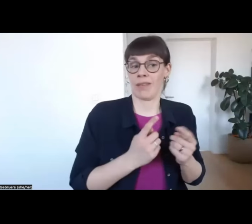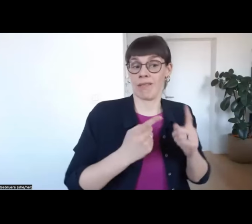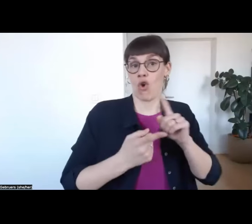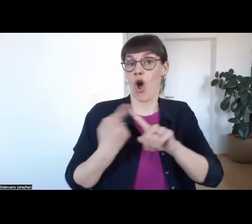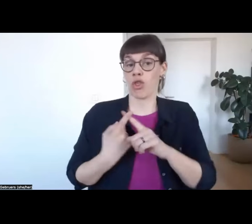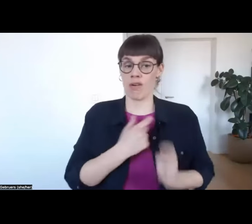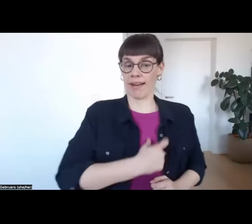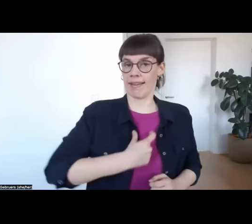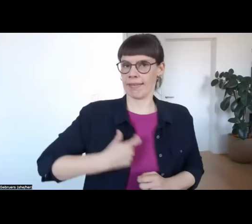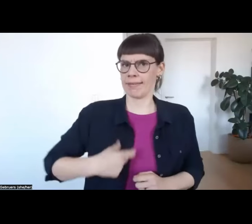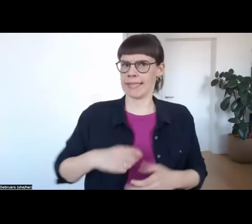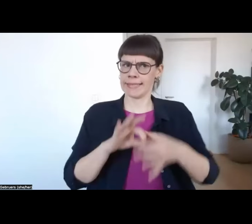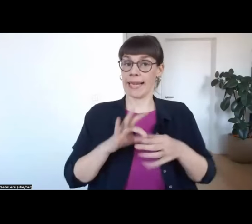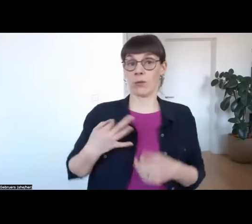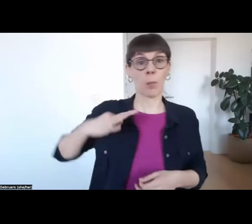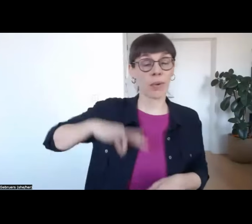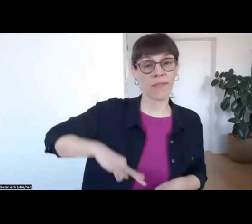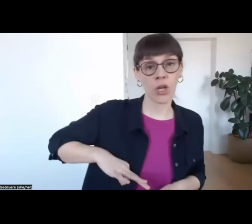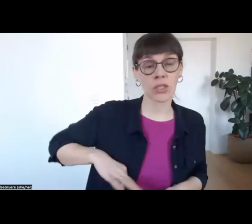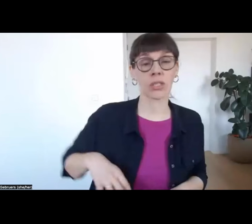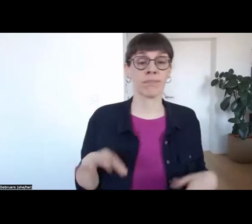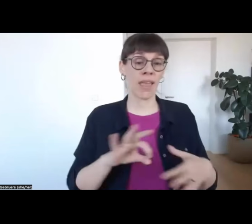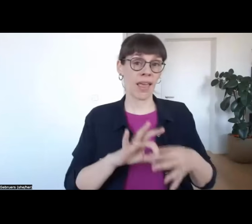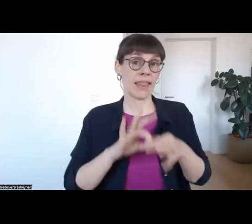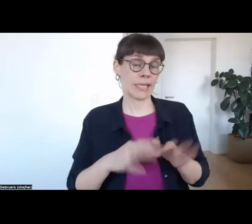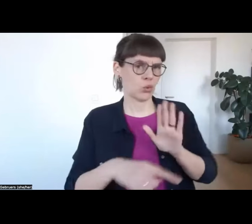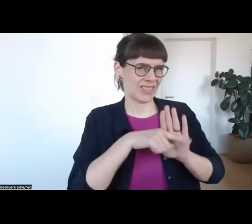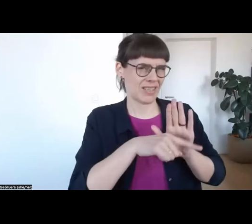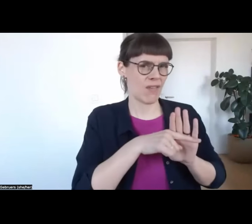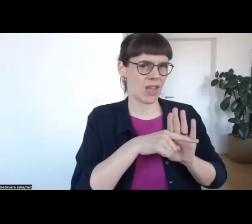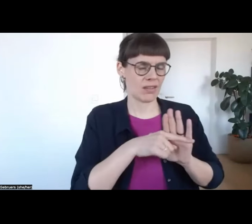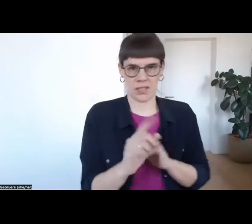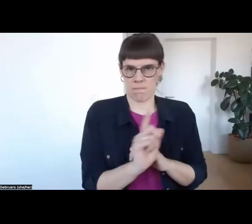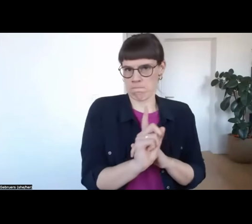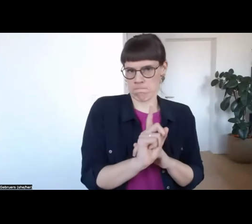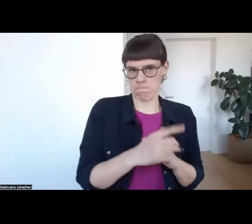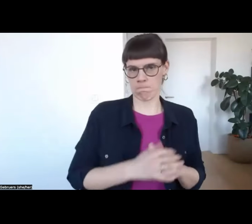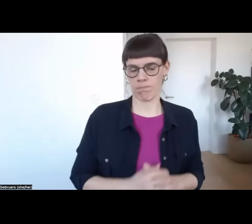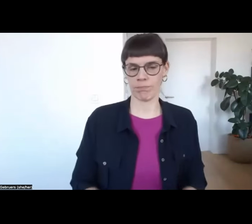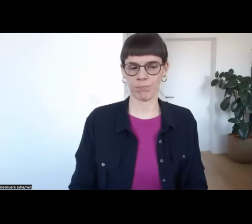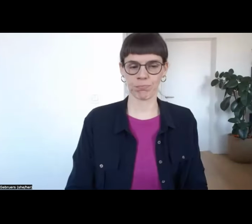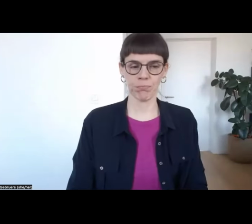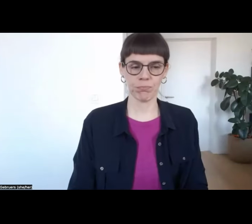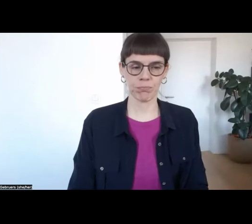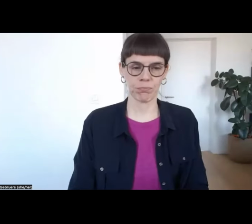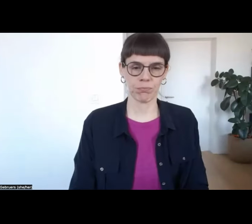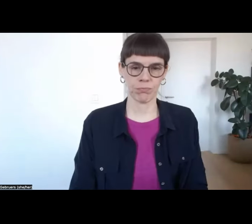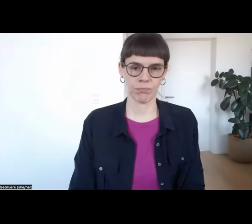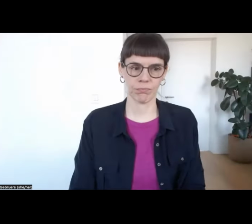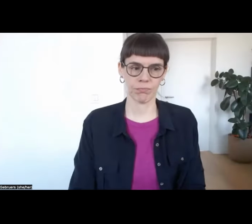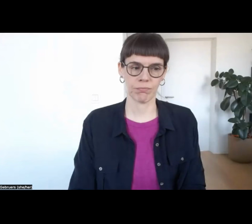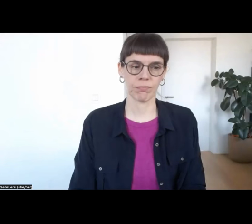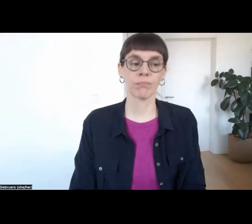And how does their gender intersect with other identities and privilege and disadvantage?